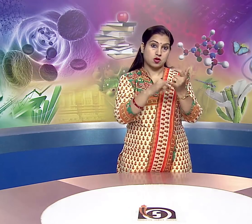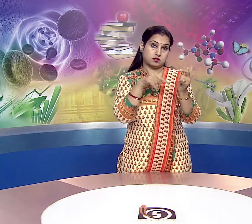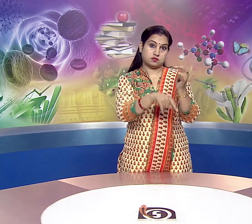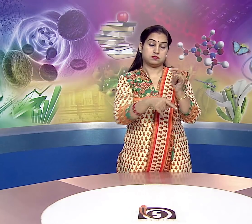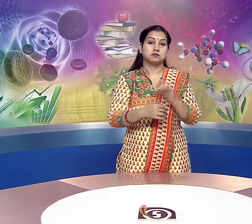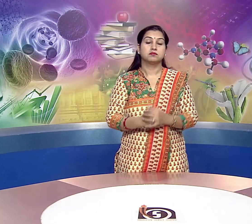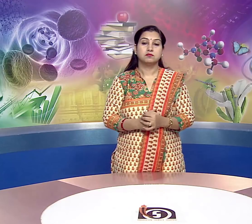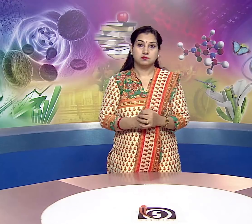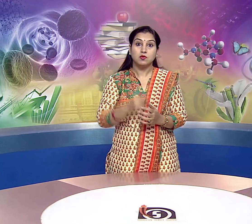One day,